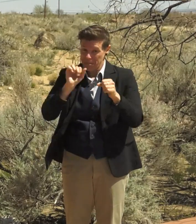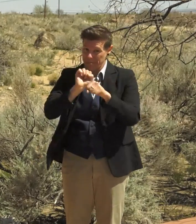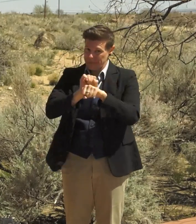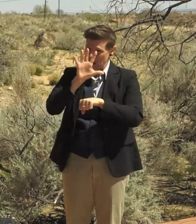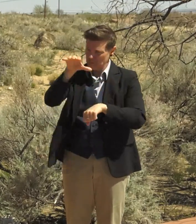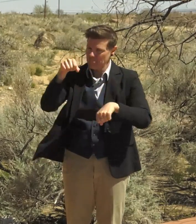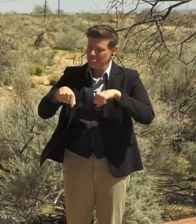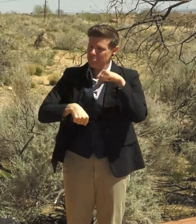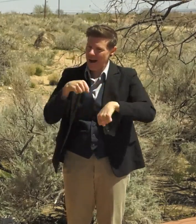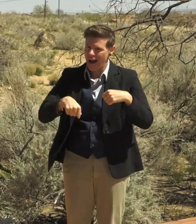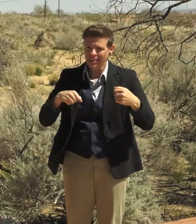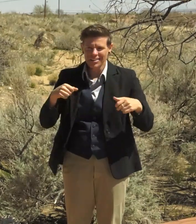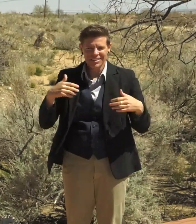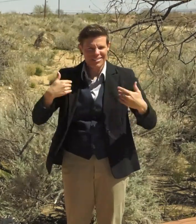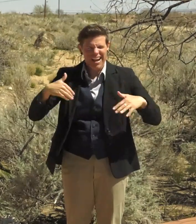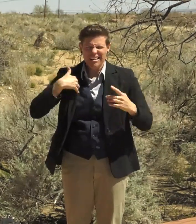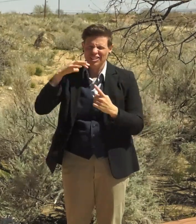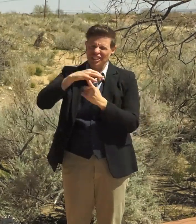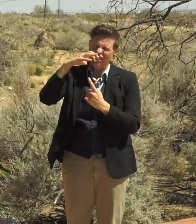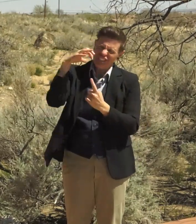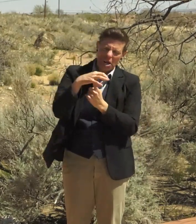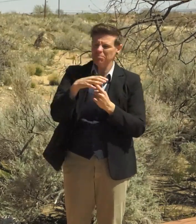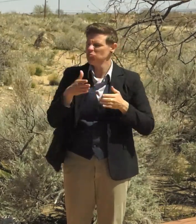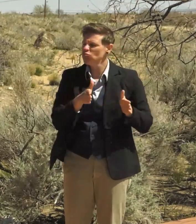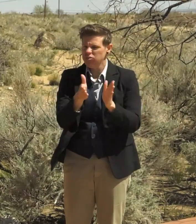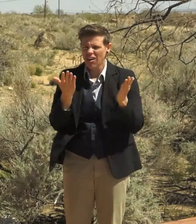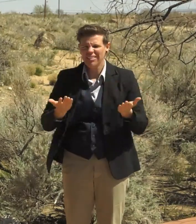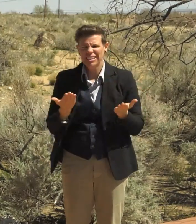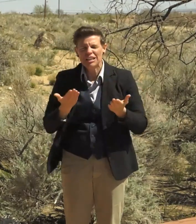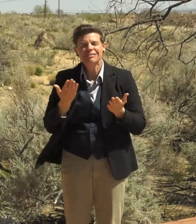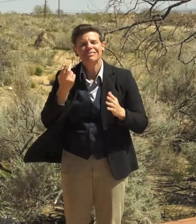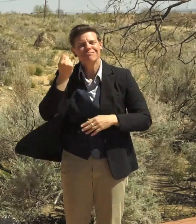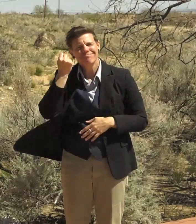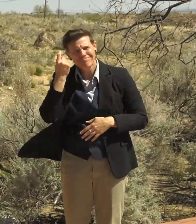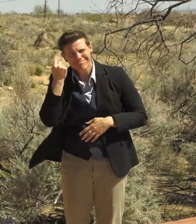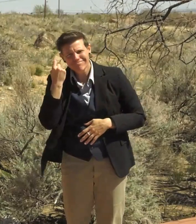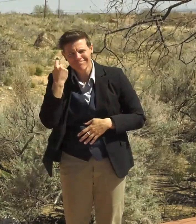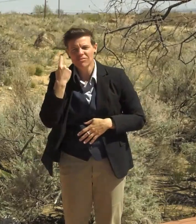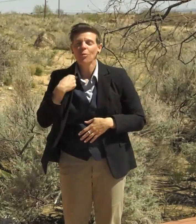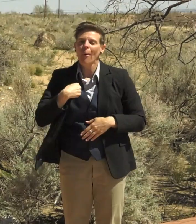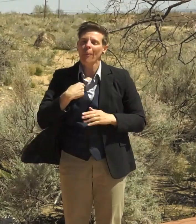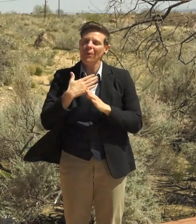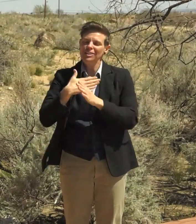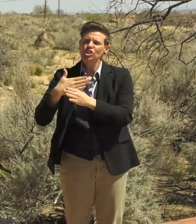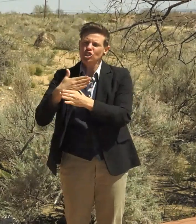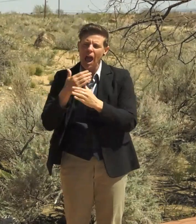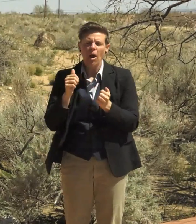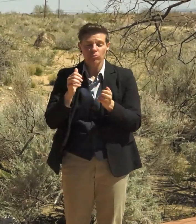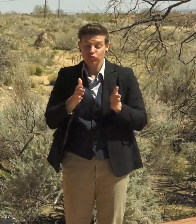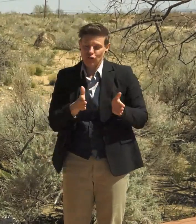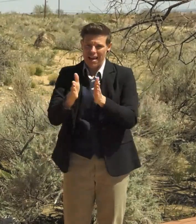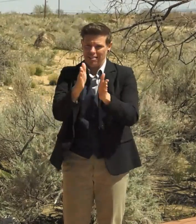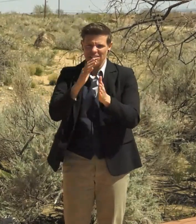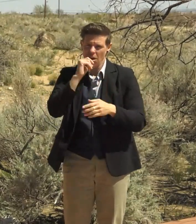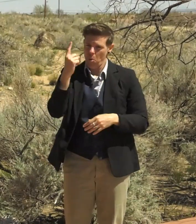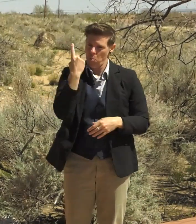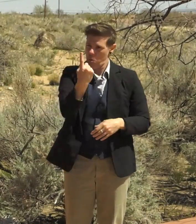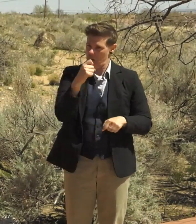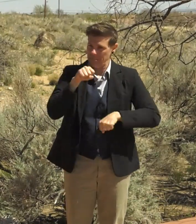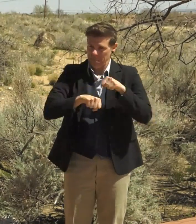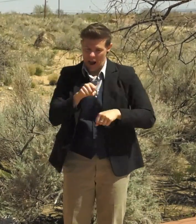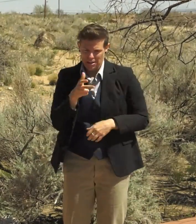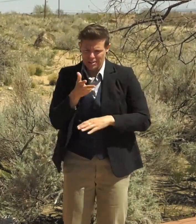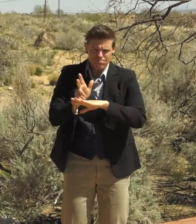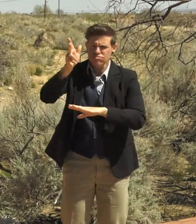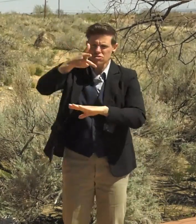we are sharing the trail. And when you come upon people to pass them, it's really important that you alert them, that you slow way down and dismount